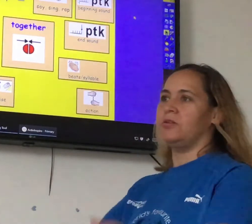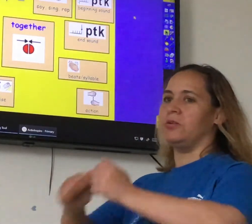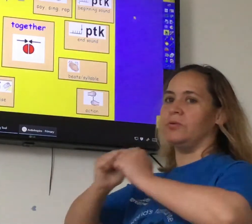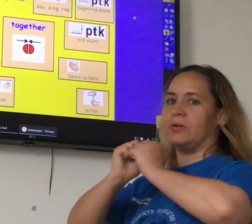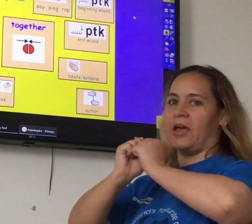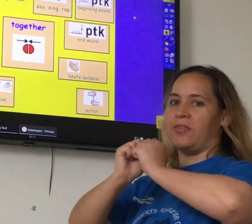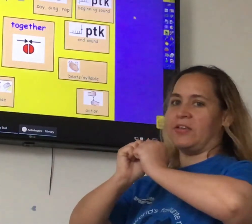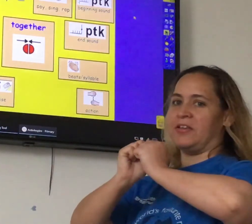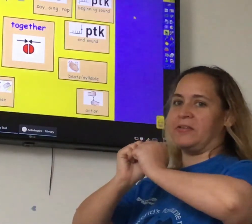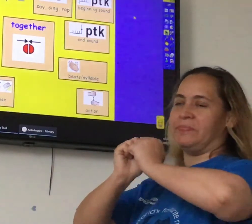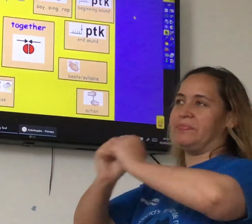Together.